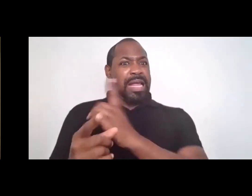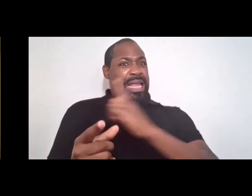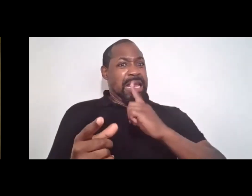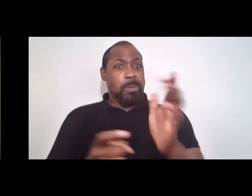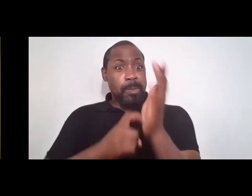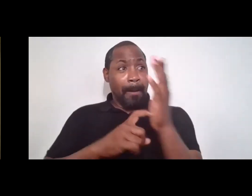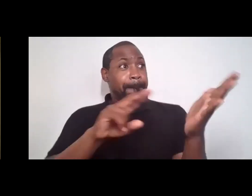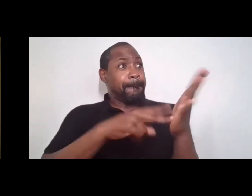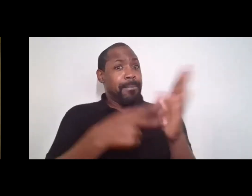the HSTP?